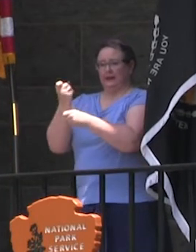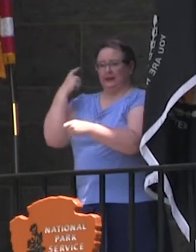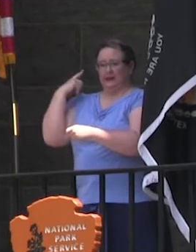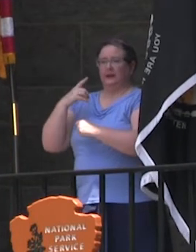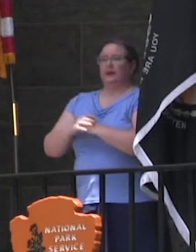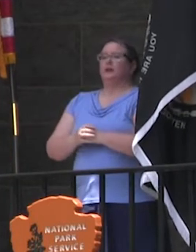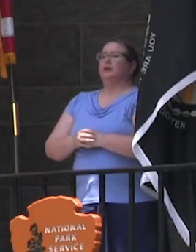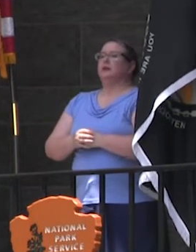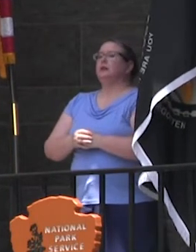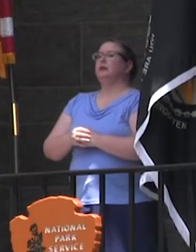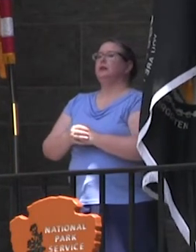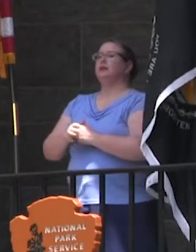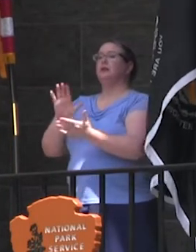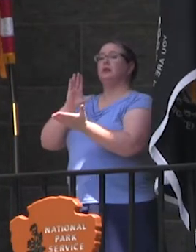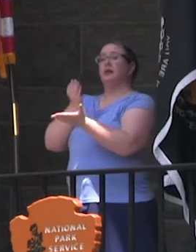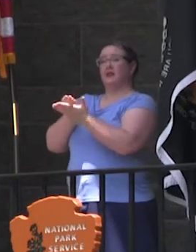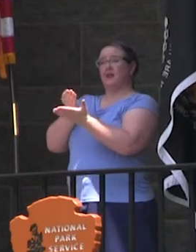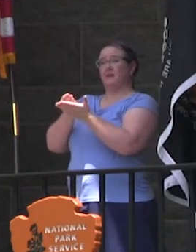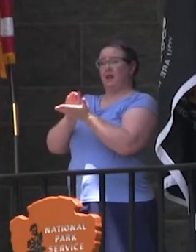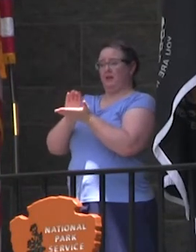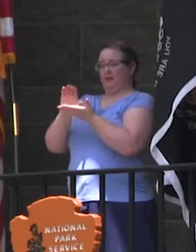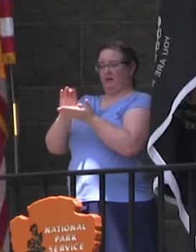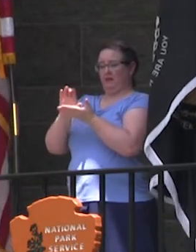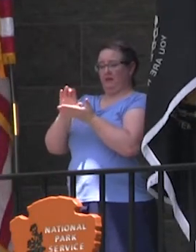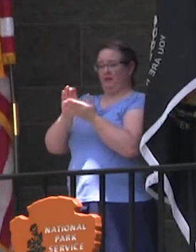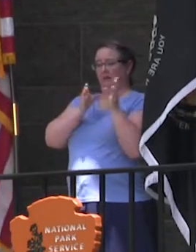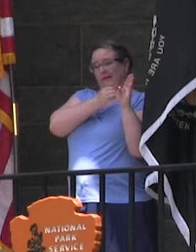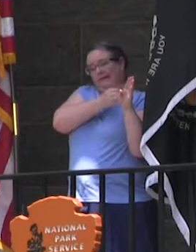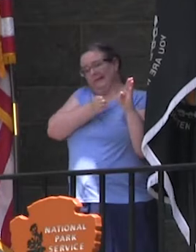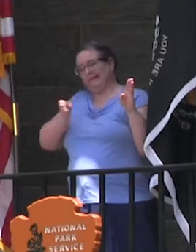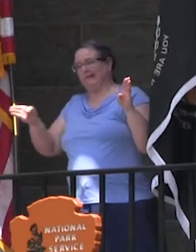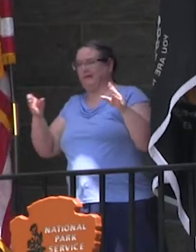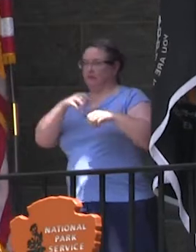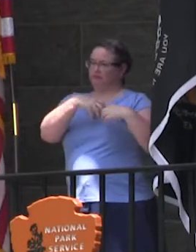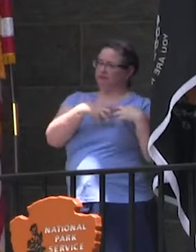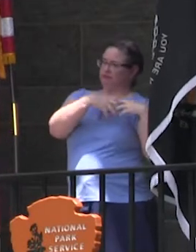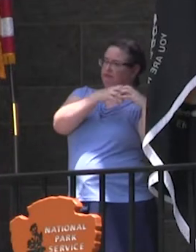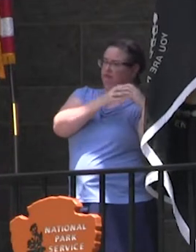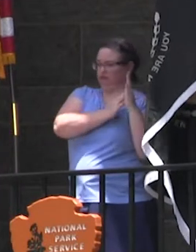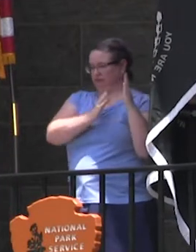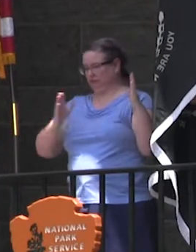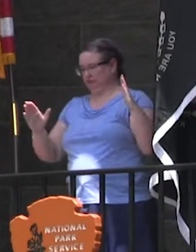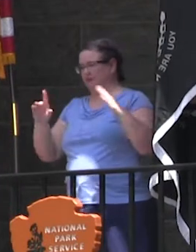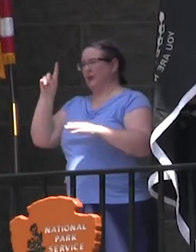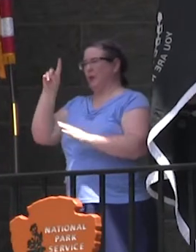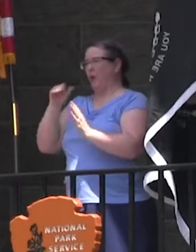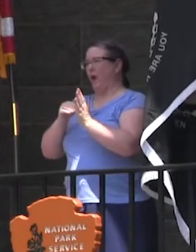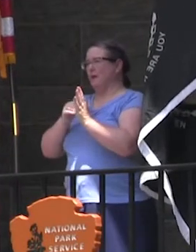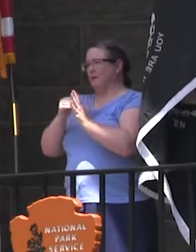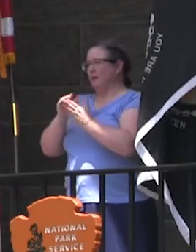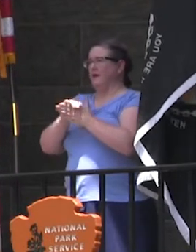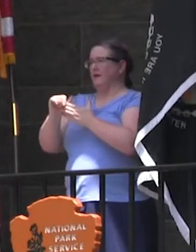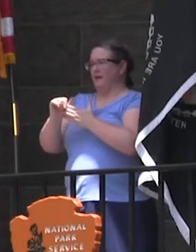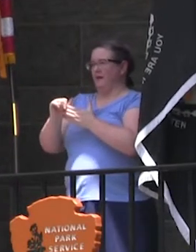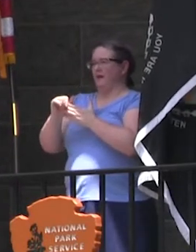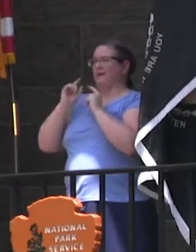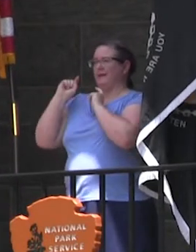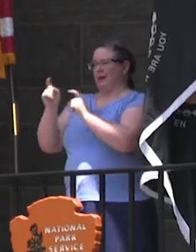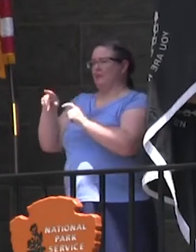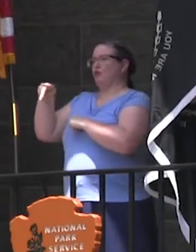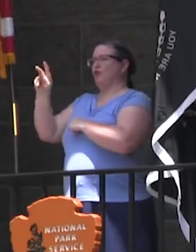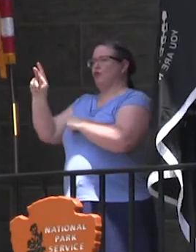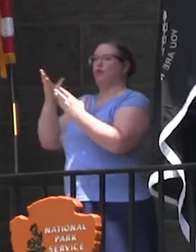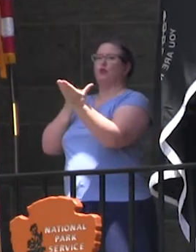just last year, the amount of funds over the course of the Andersonville Trust has exceeded $1 million given to the National